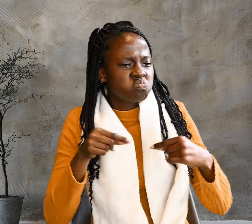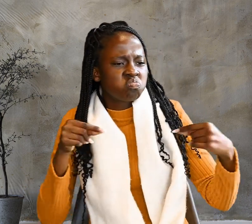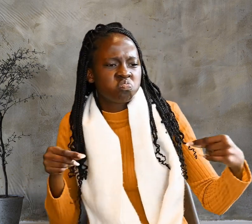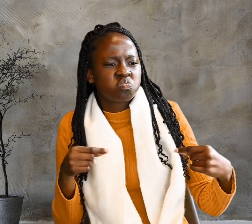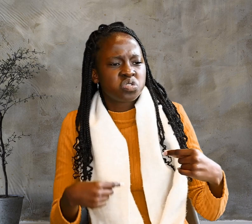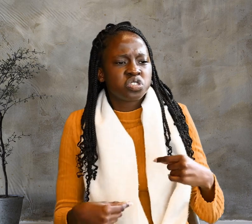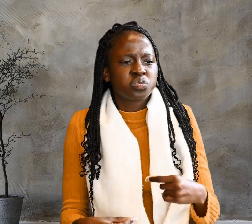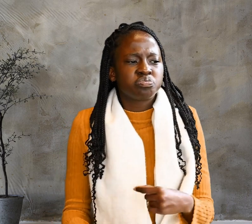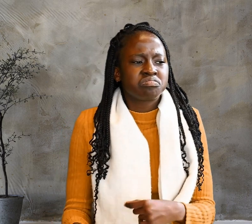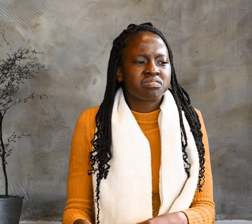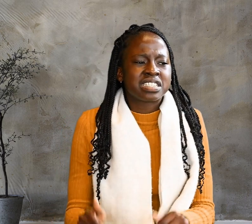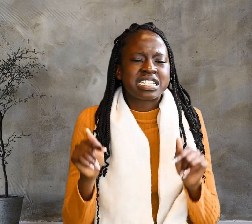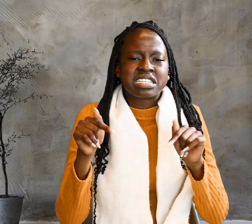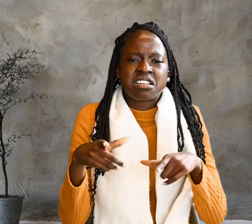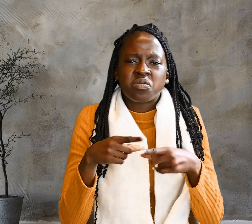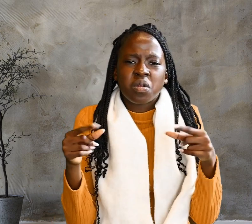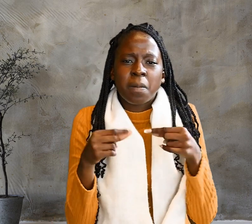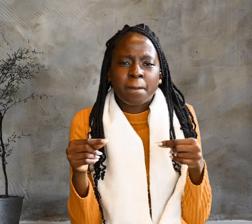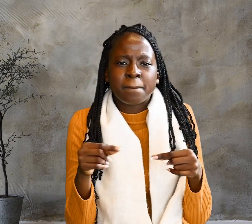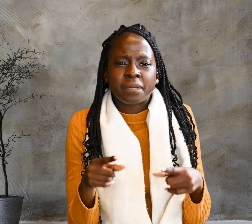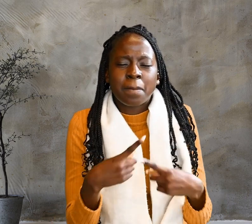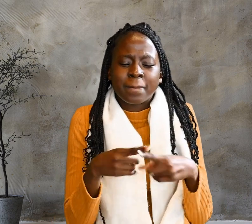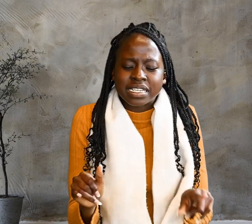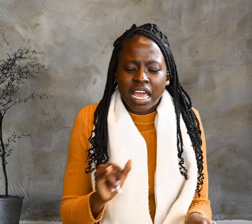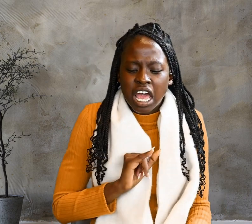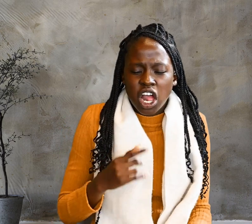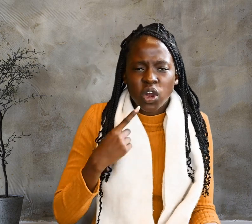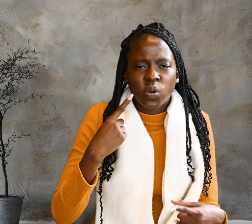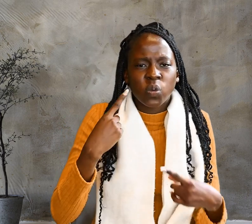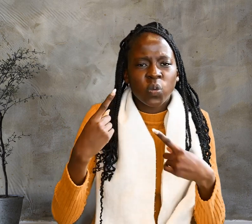language, but I will tell you plainly about my Father.